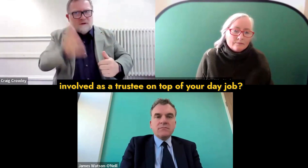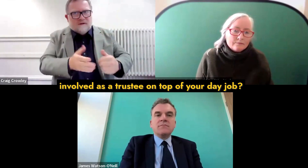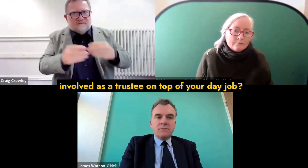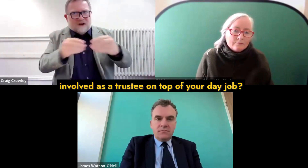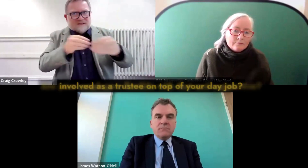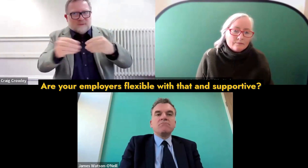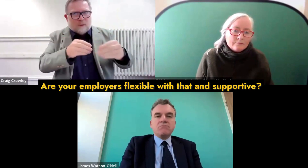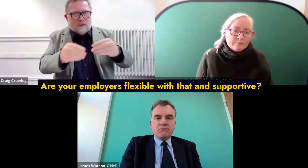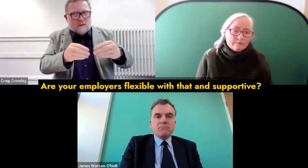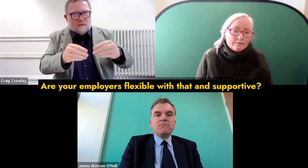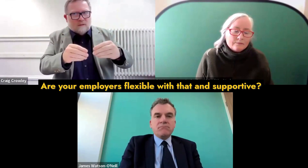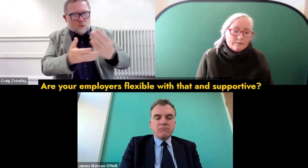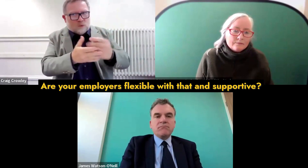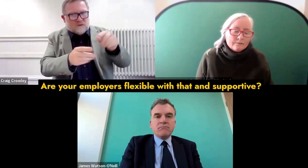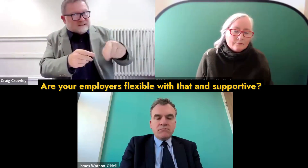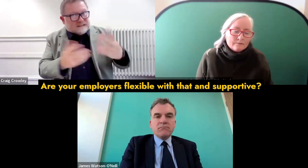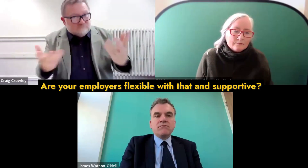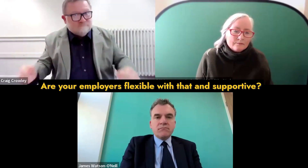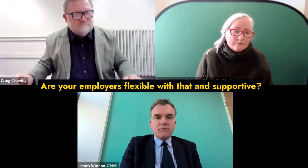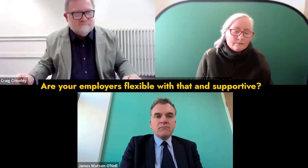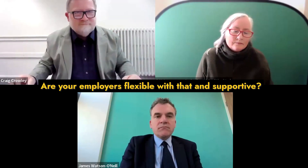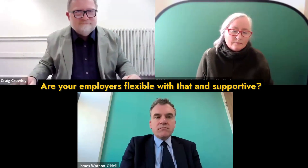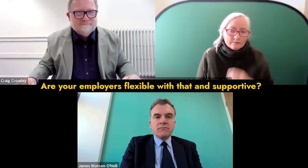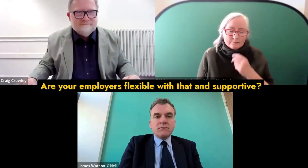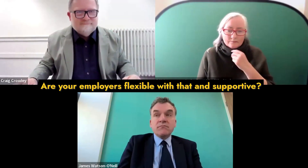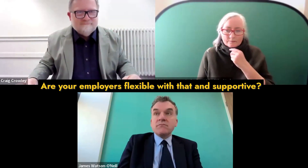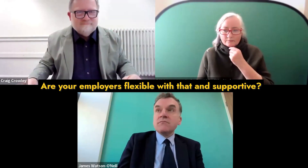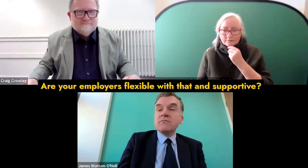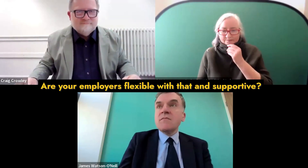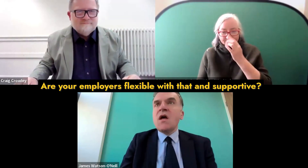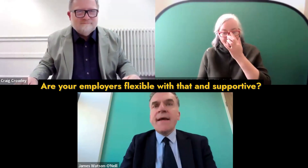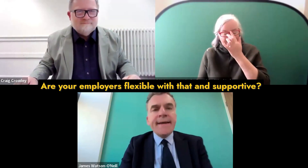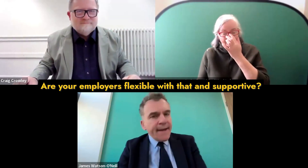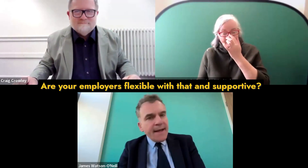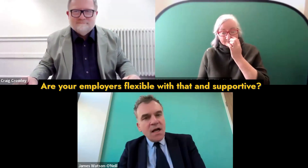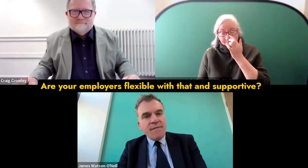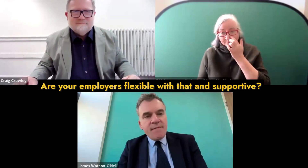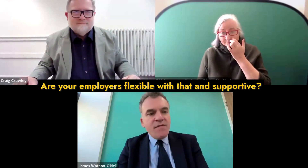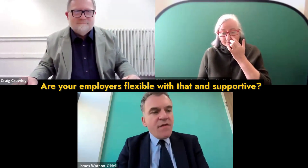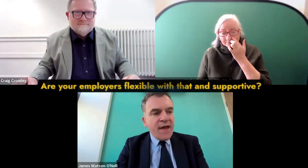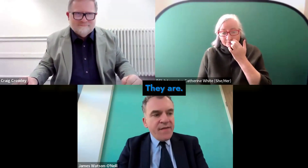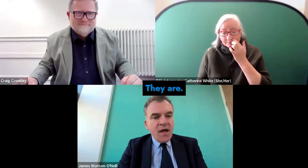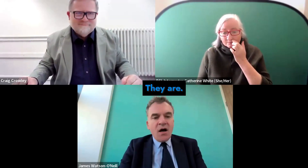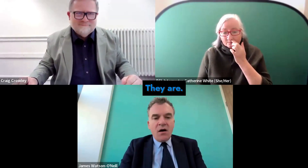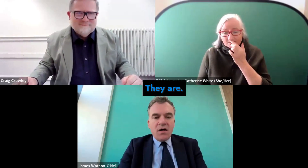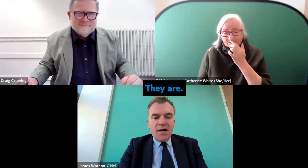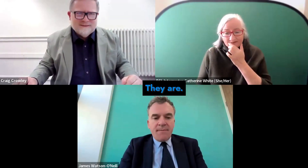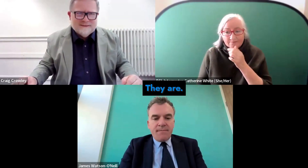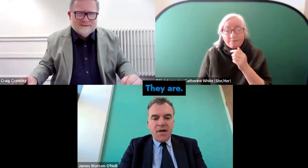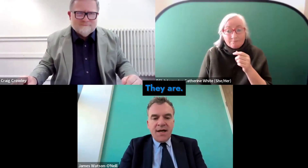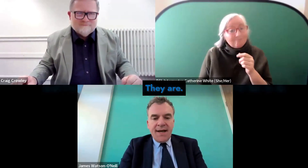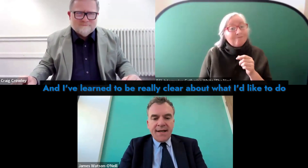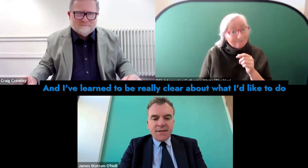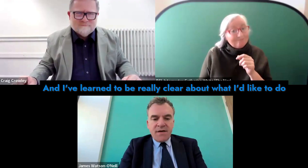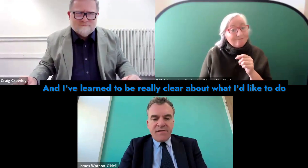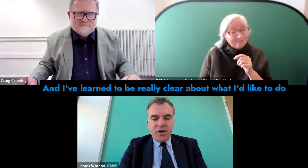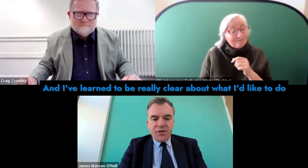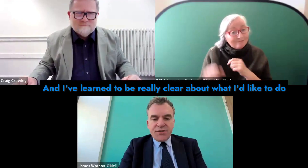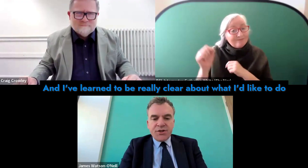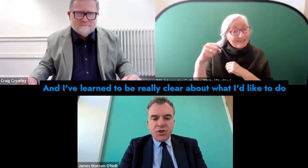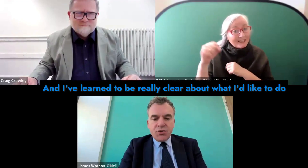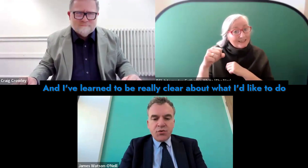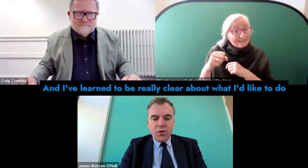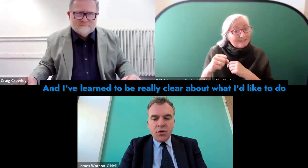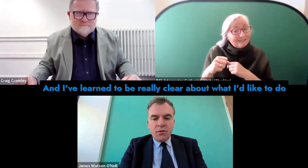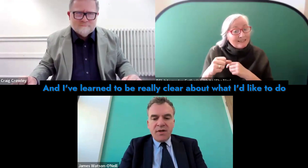job? You know, are your employers flexible with that and supportive? They are, and